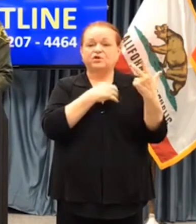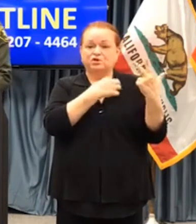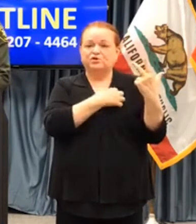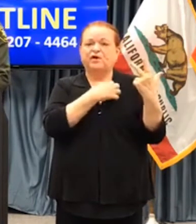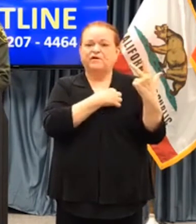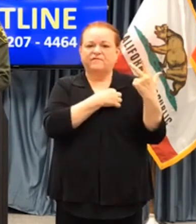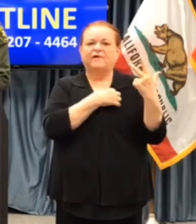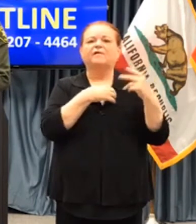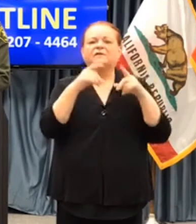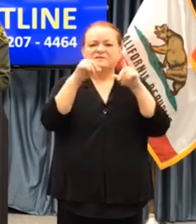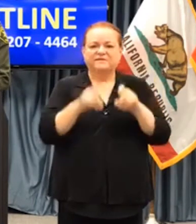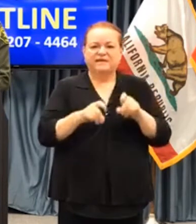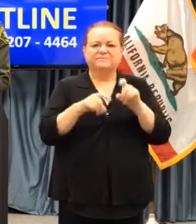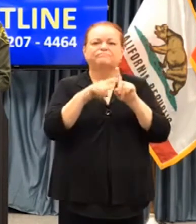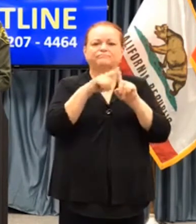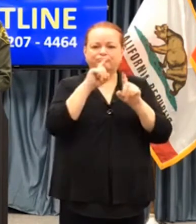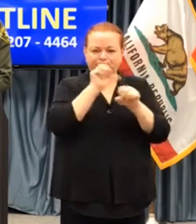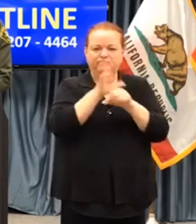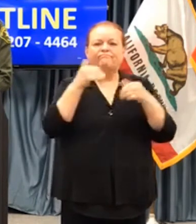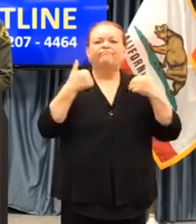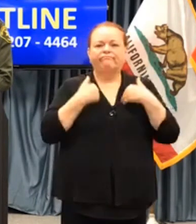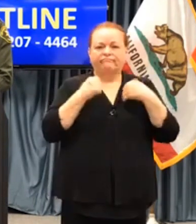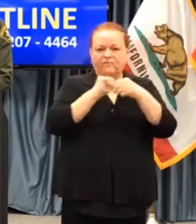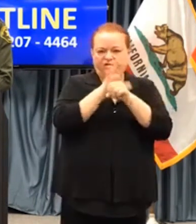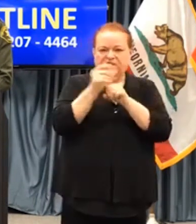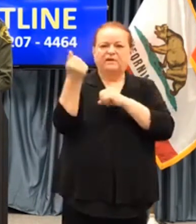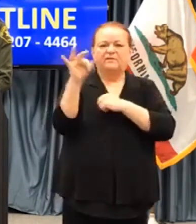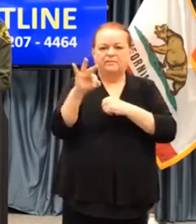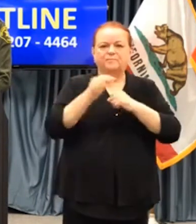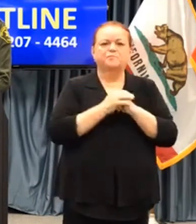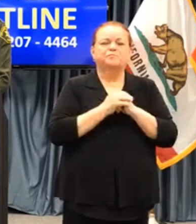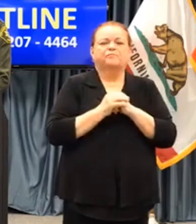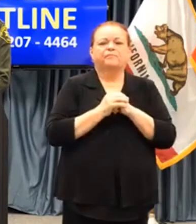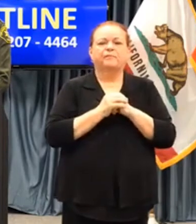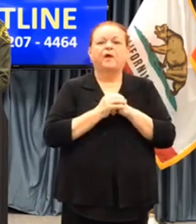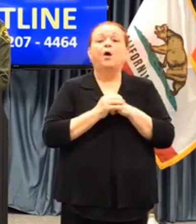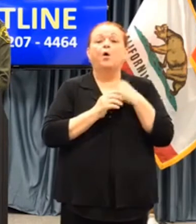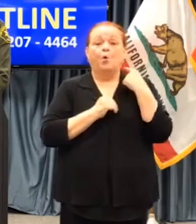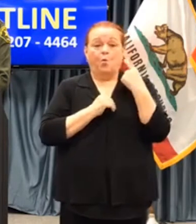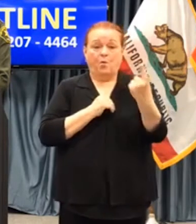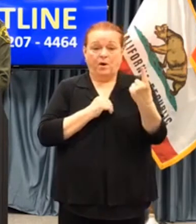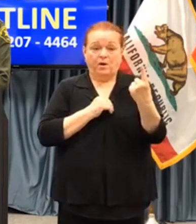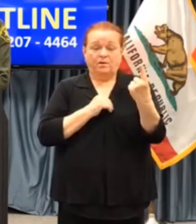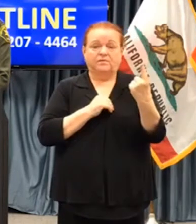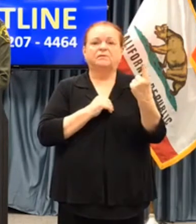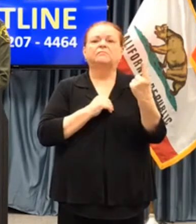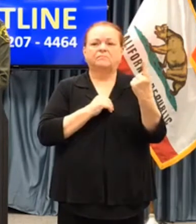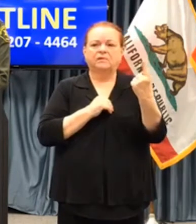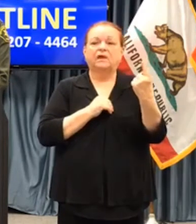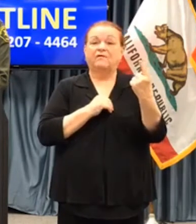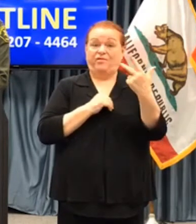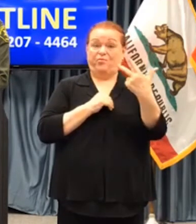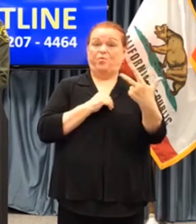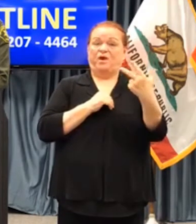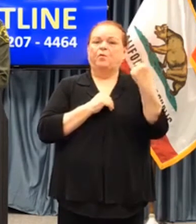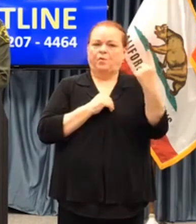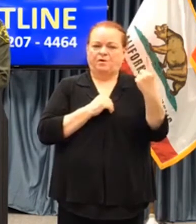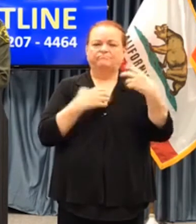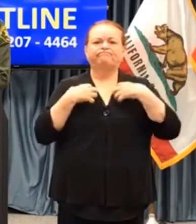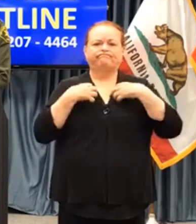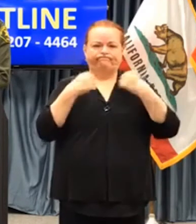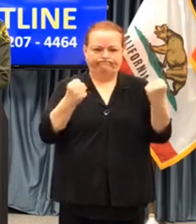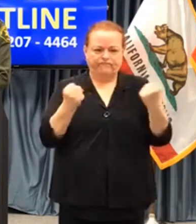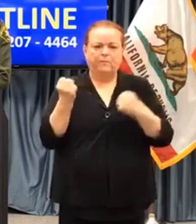have tested positive for COVID-19. I'm happy to report that one of those deputies has fully recovered and is returning to work.